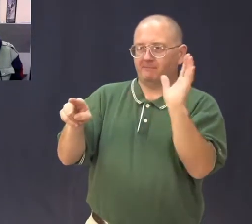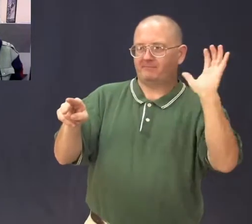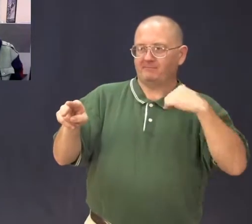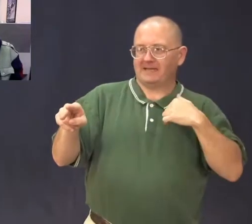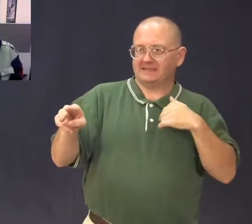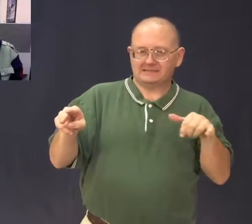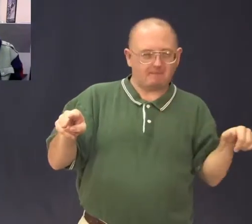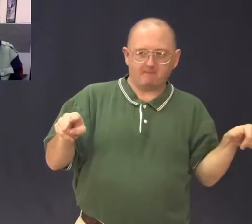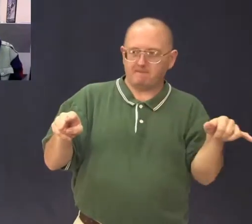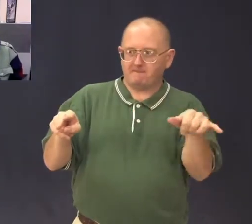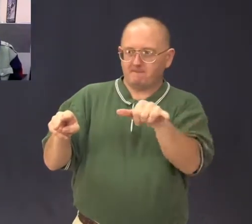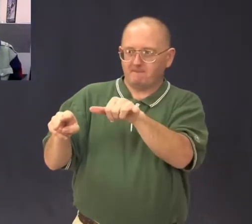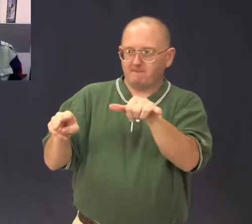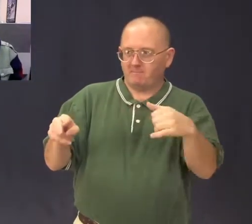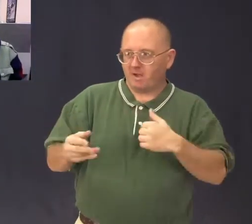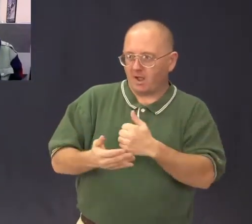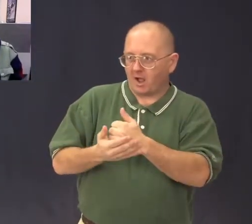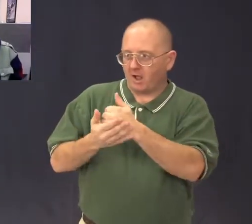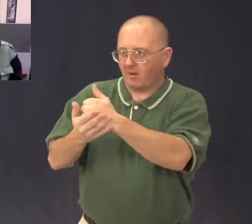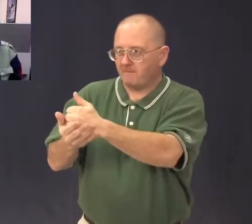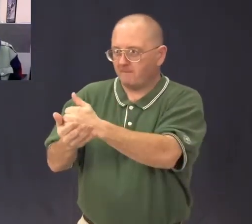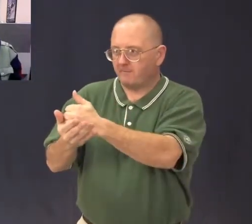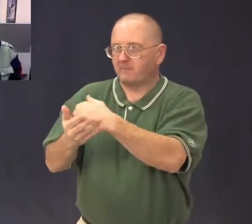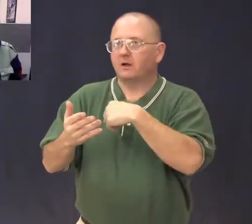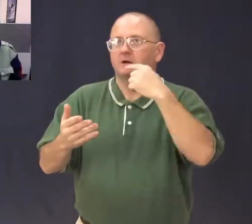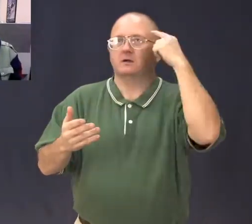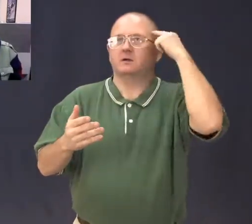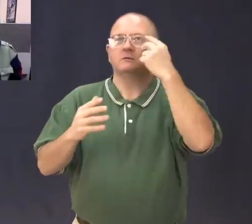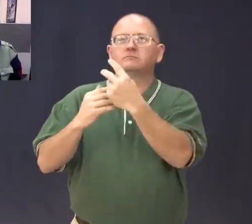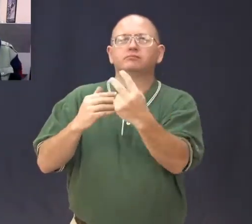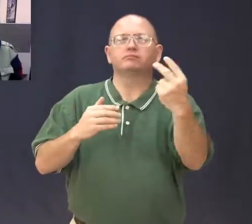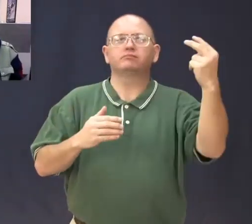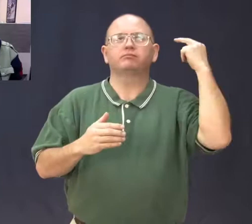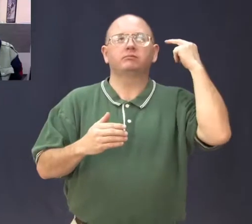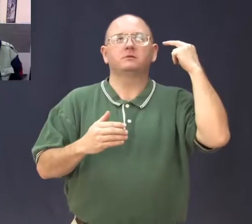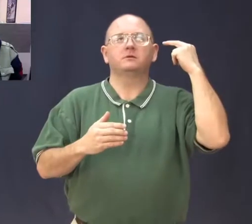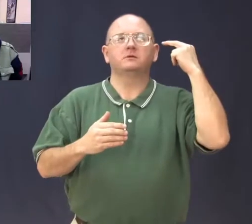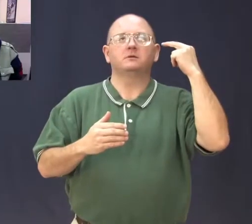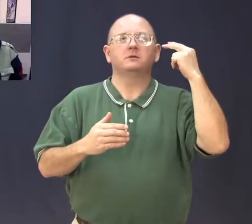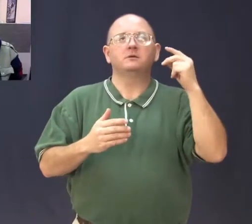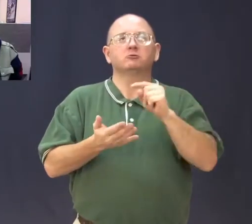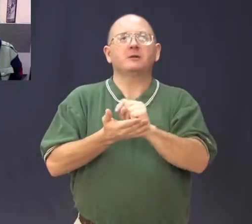other people. I see people with the same problems that I went through, and I think, I can help them.